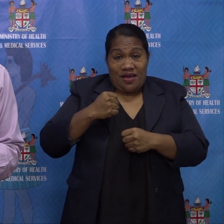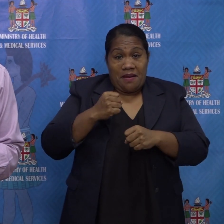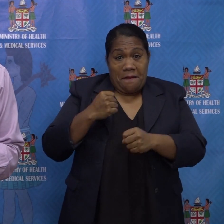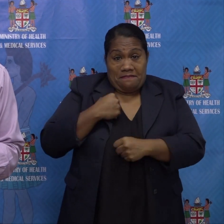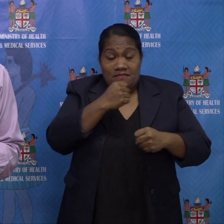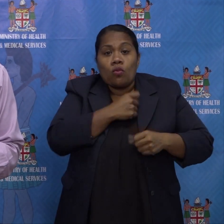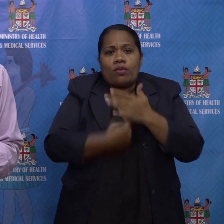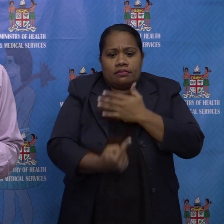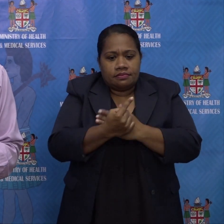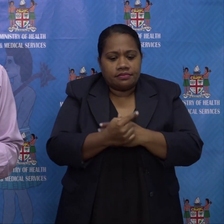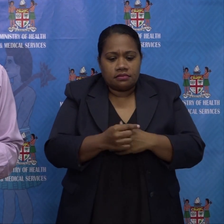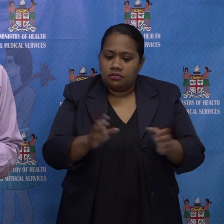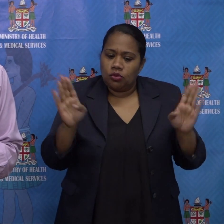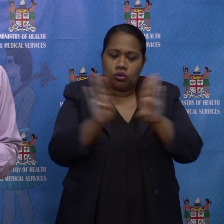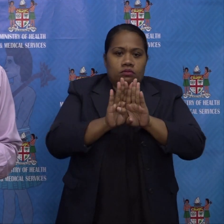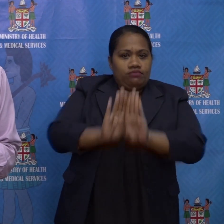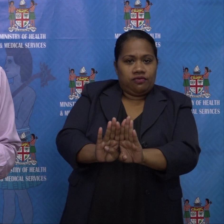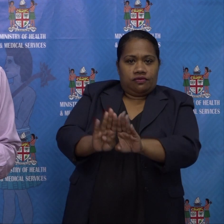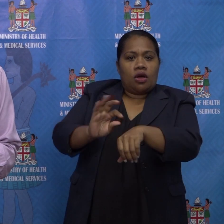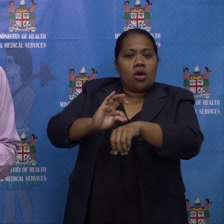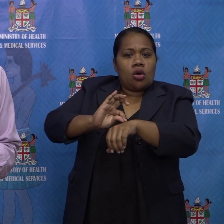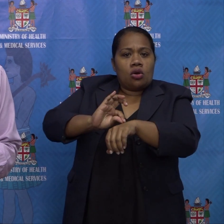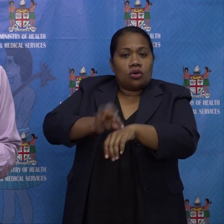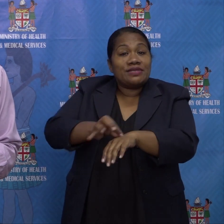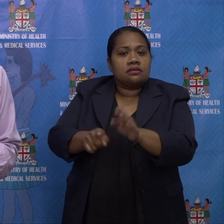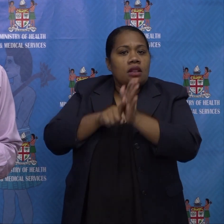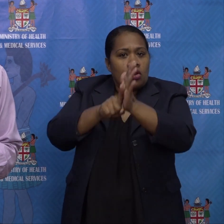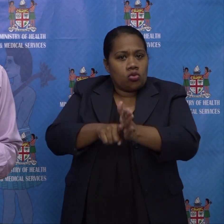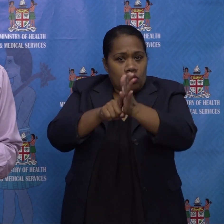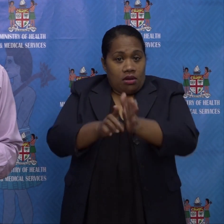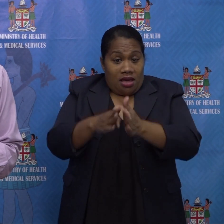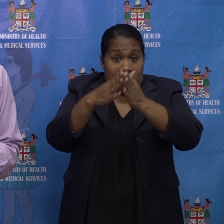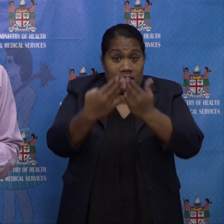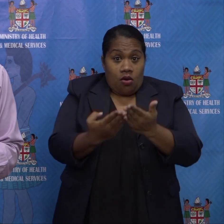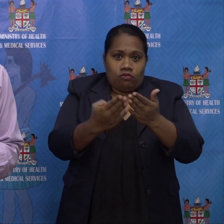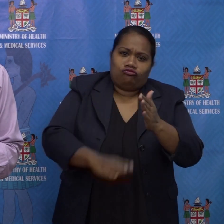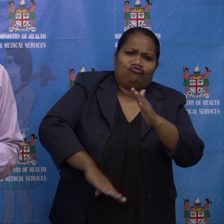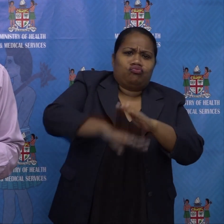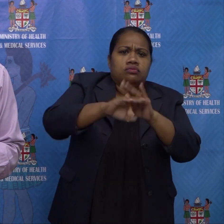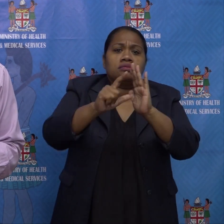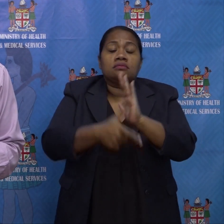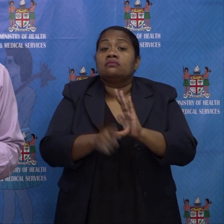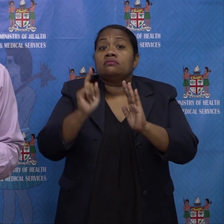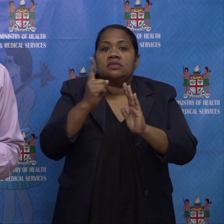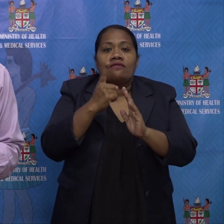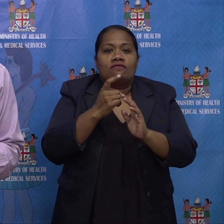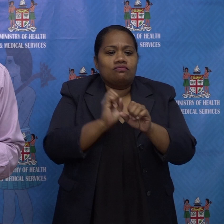hours. It is now a tightly contained, full-time COVID care facility.